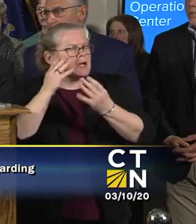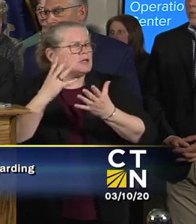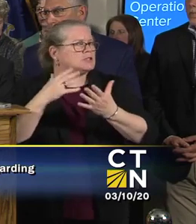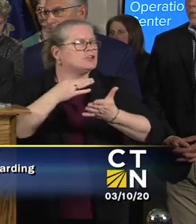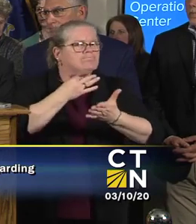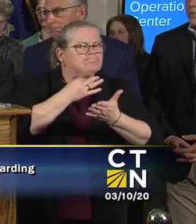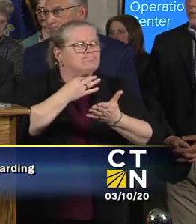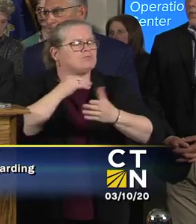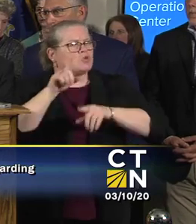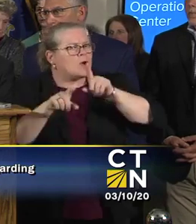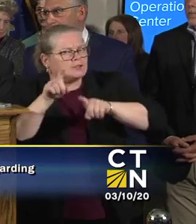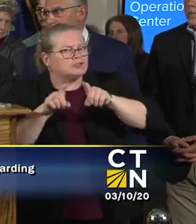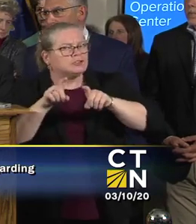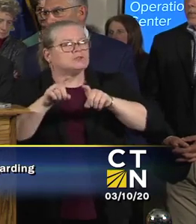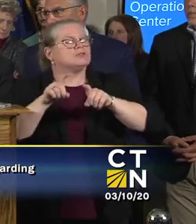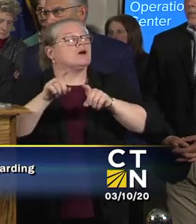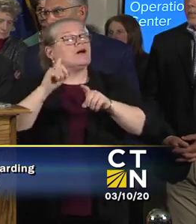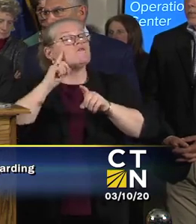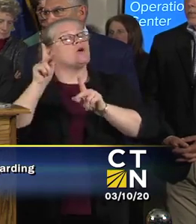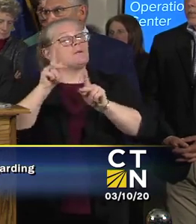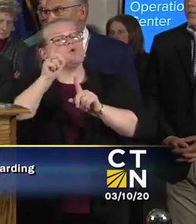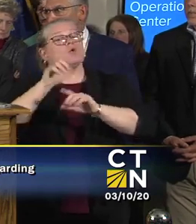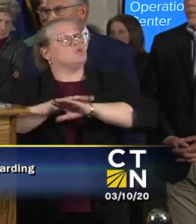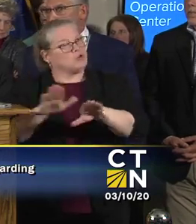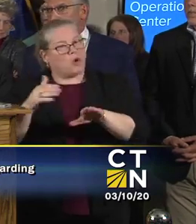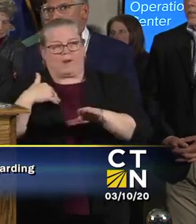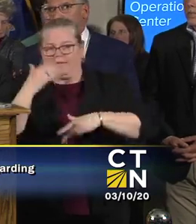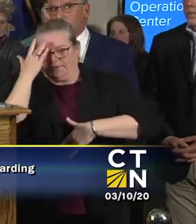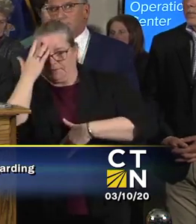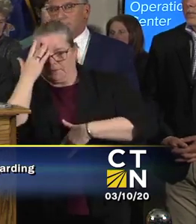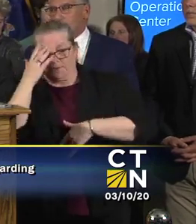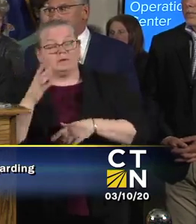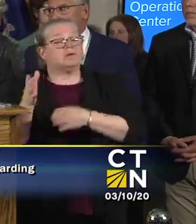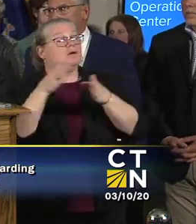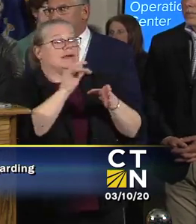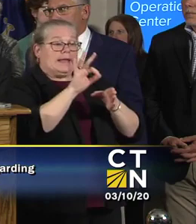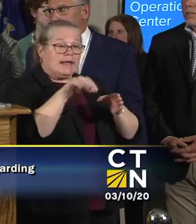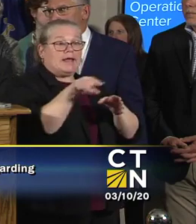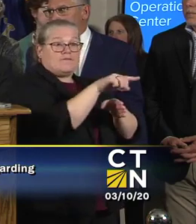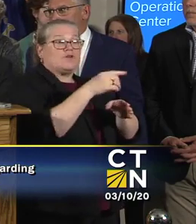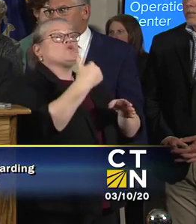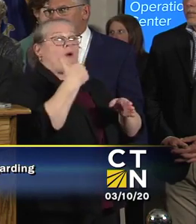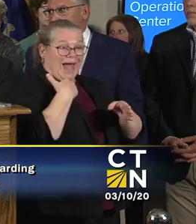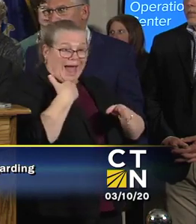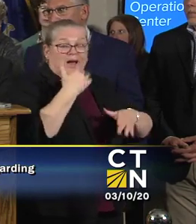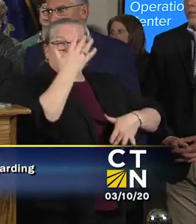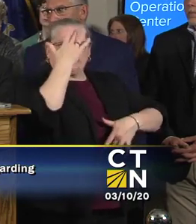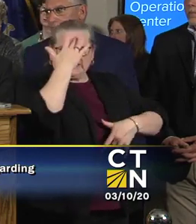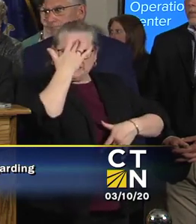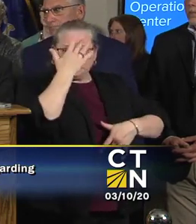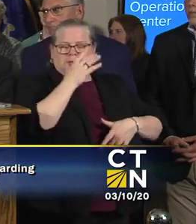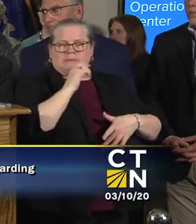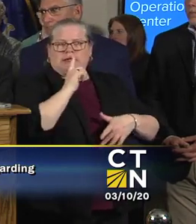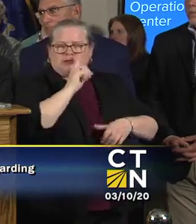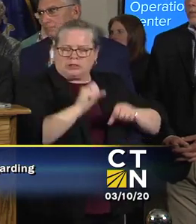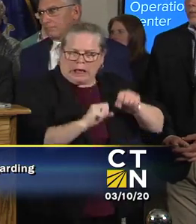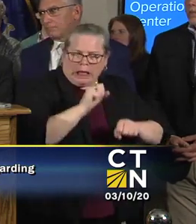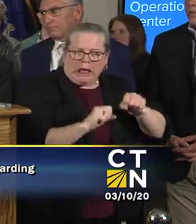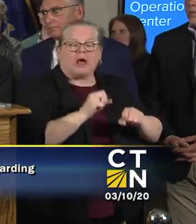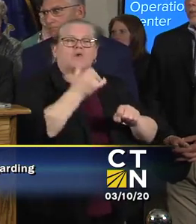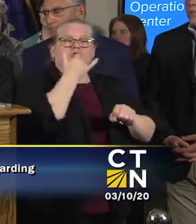have symptoms, we are asking that they call their healthcare provider and do not use that 211 line as a source of information for